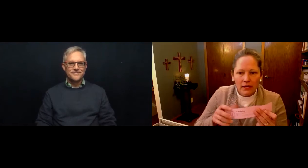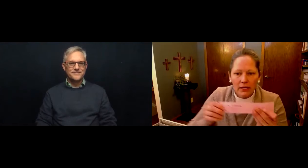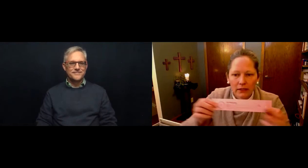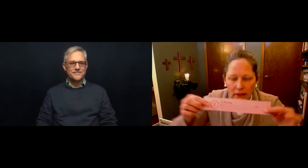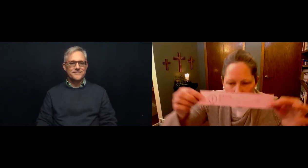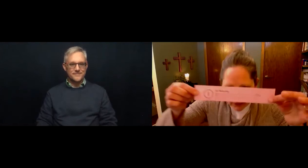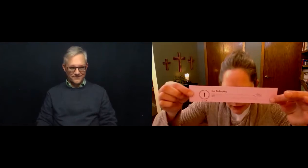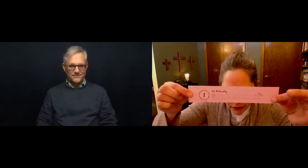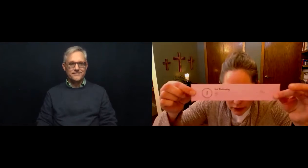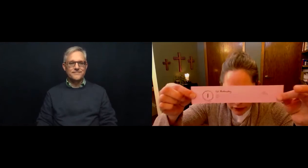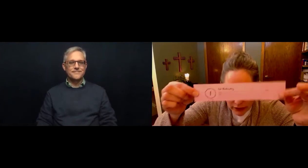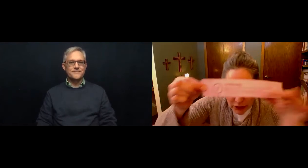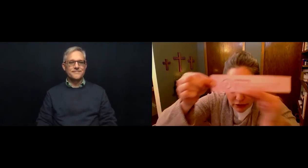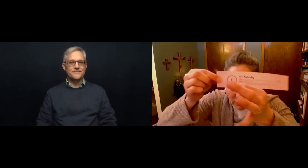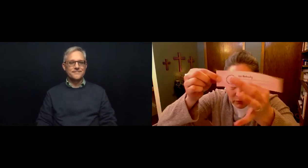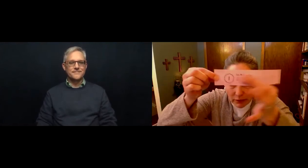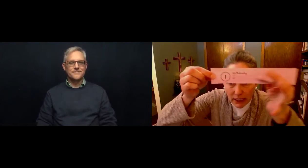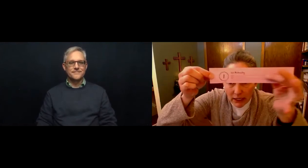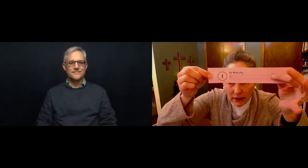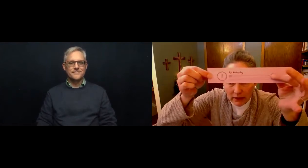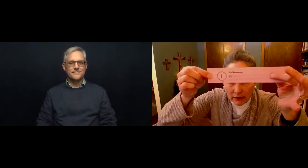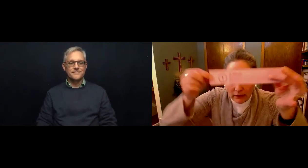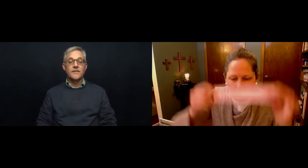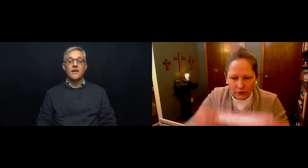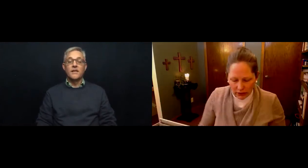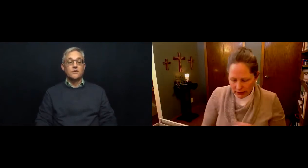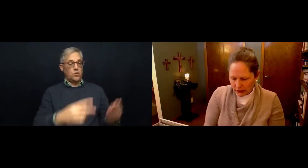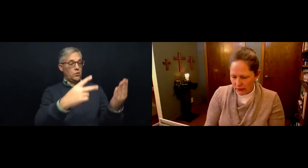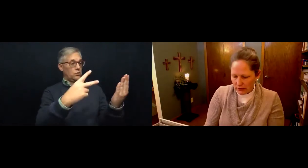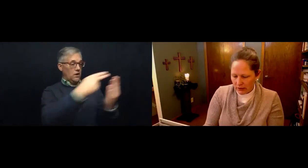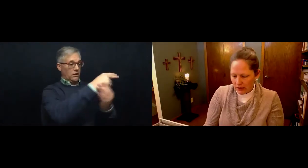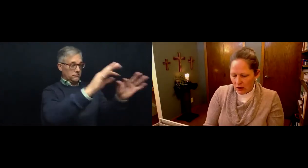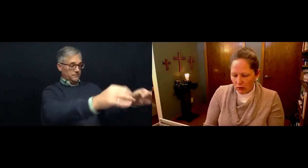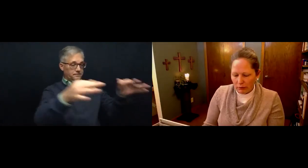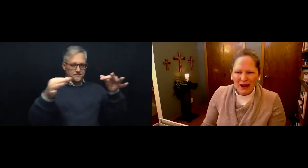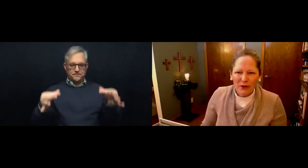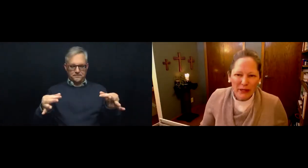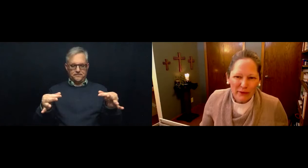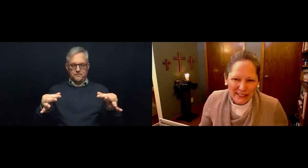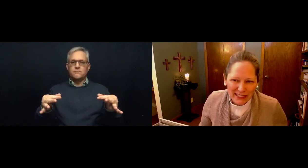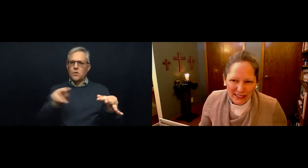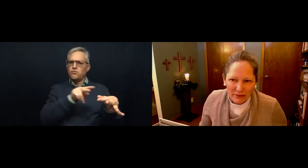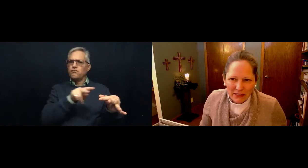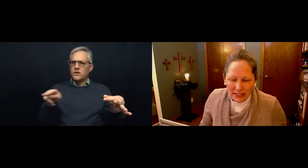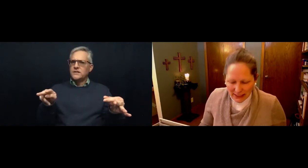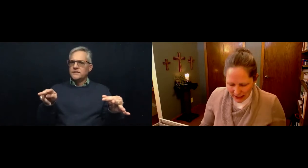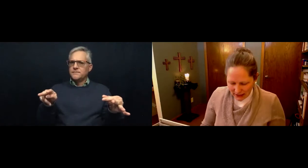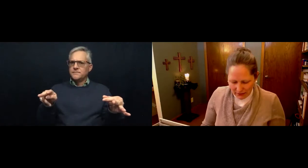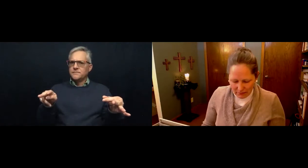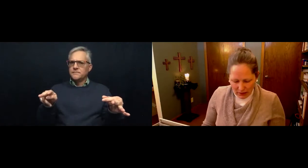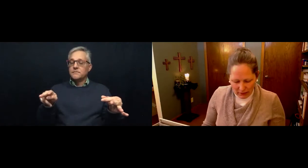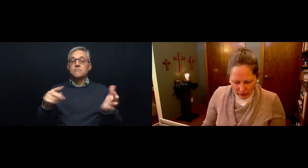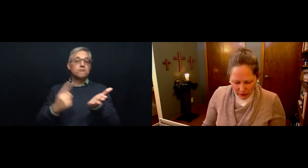off. Then I want to encourage you to read the verse or read what it says. Some days